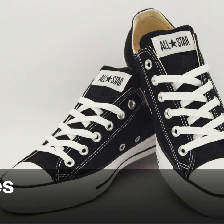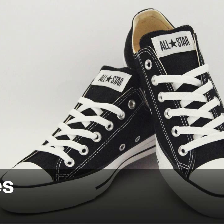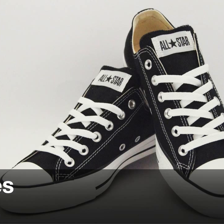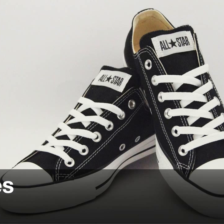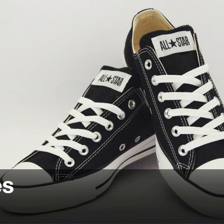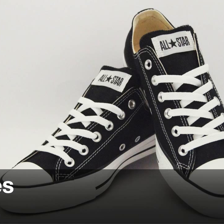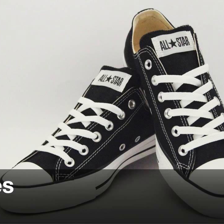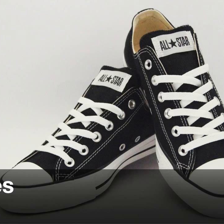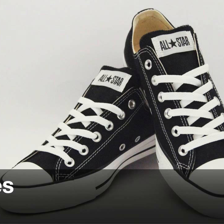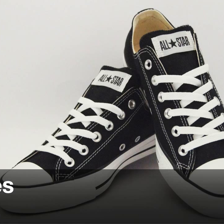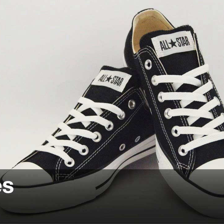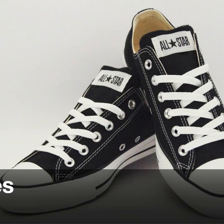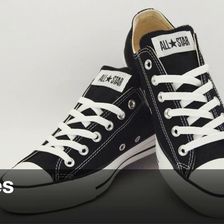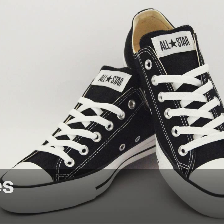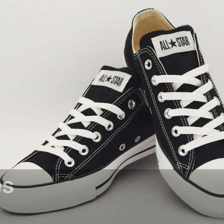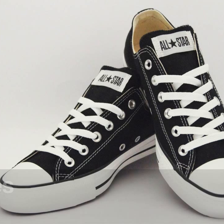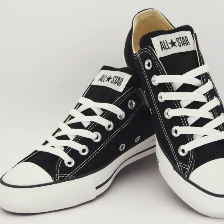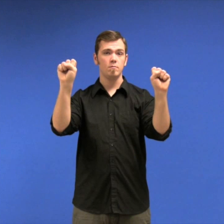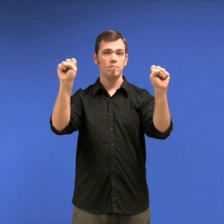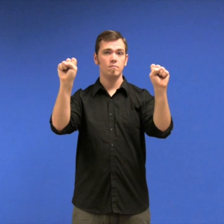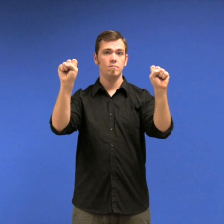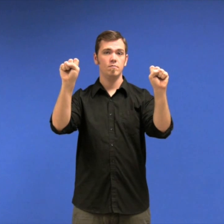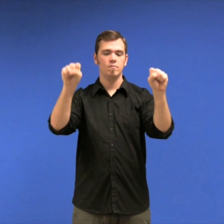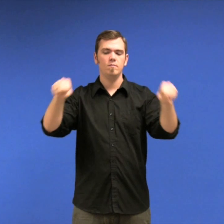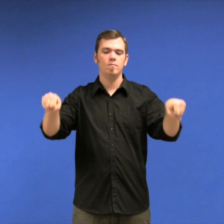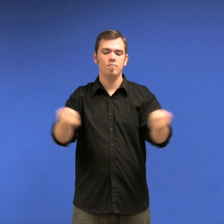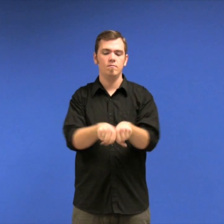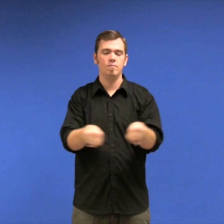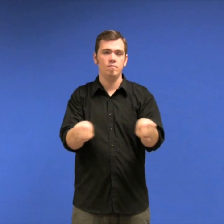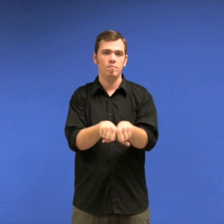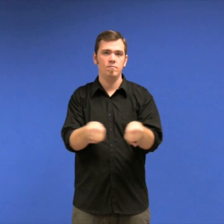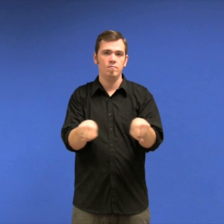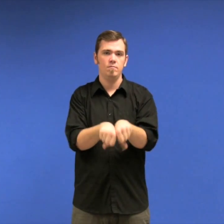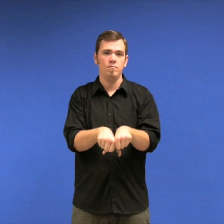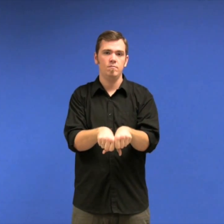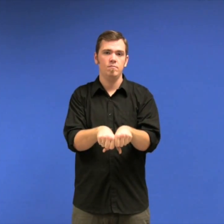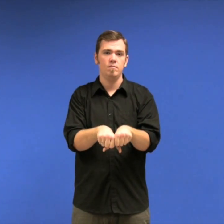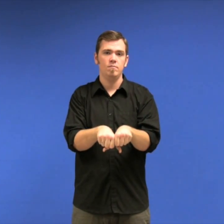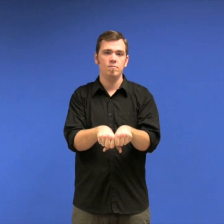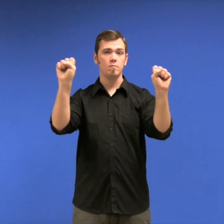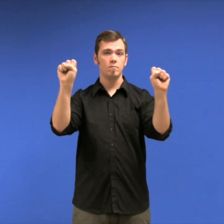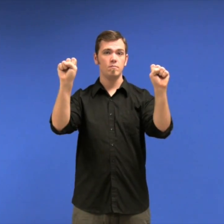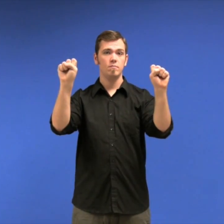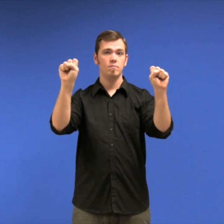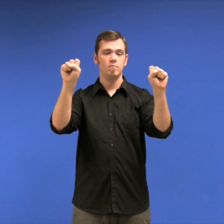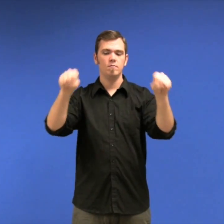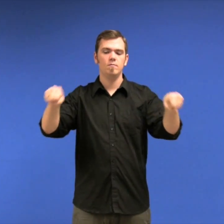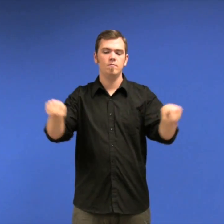shoes. Very easy. Two S hands, and you're going to just put them together, like Dorothy clicking her heels